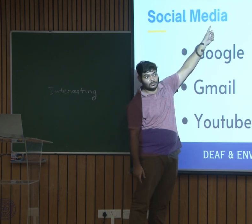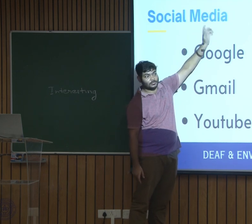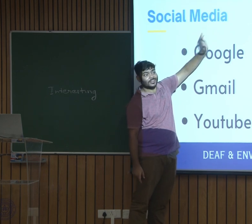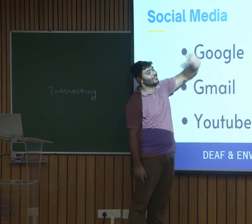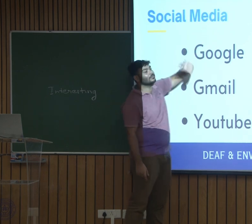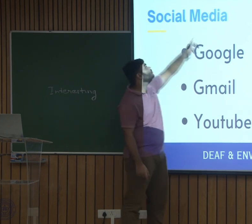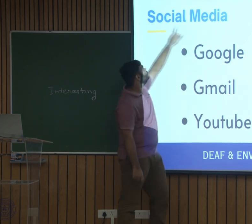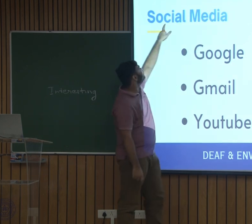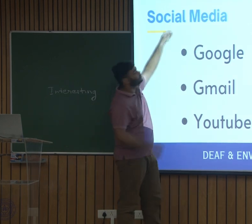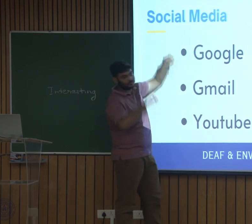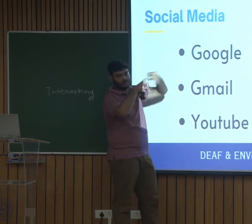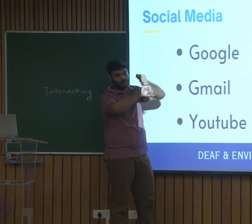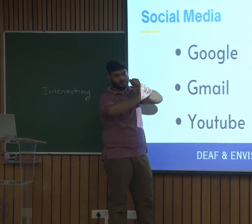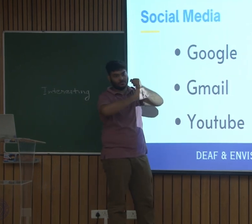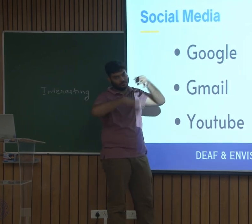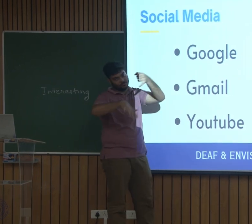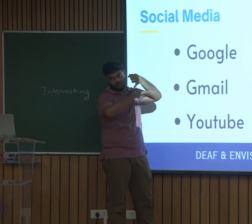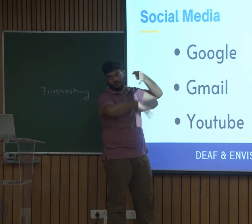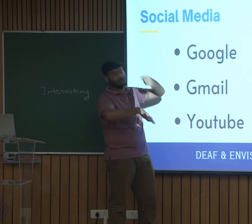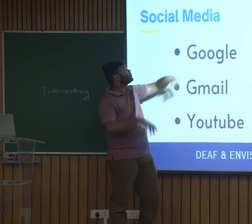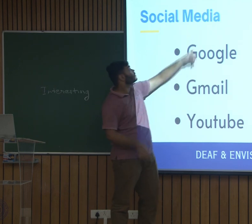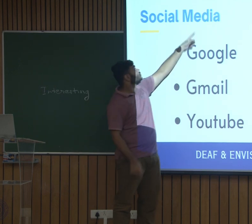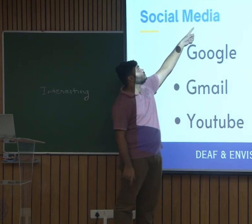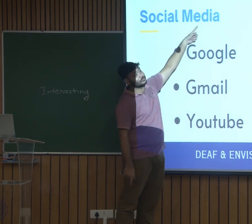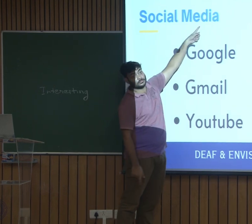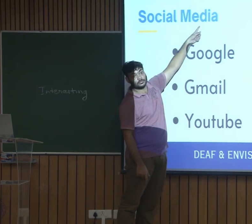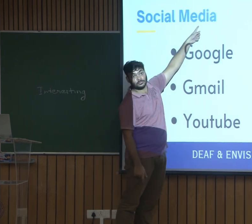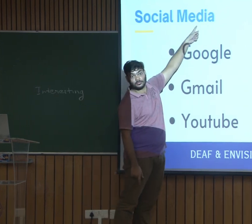Let's make it more professional. Social media.